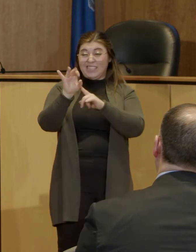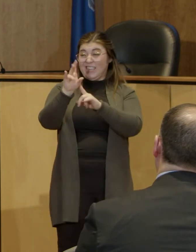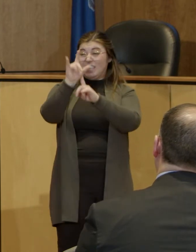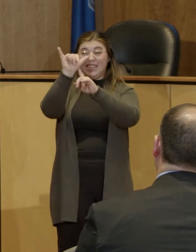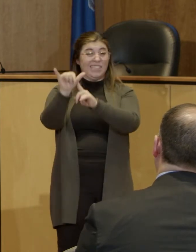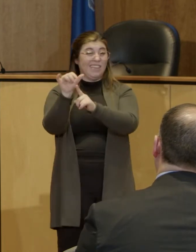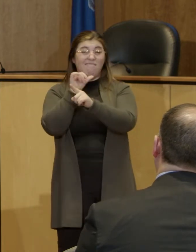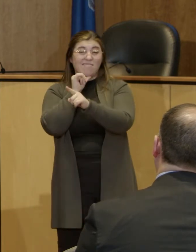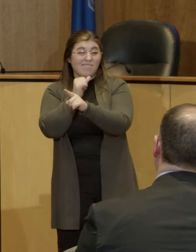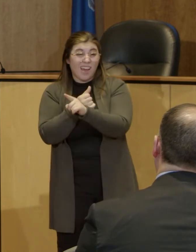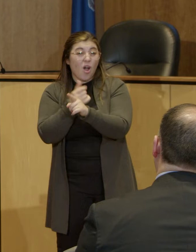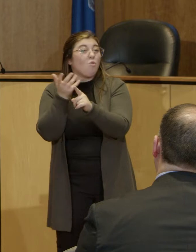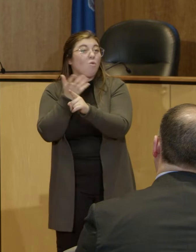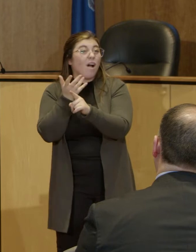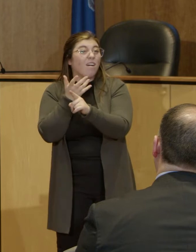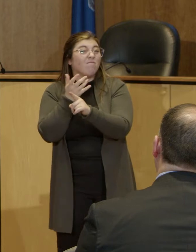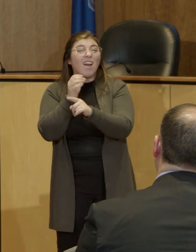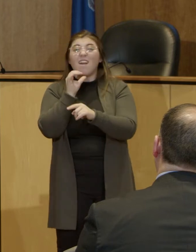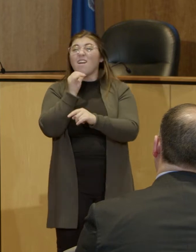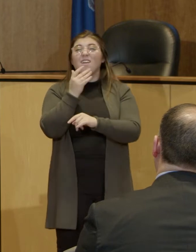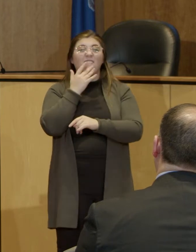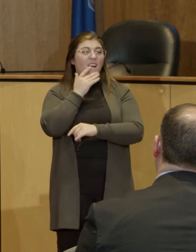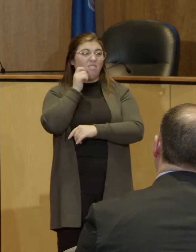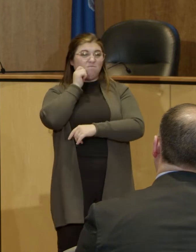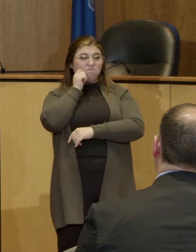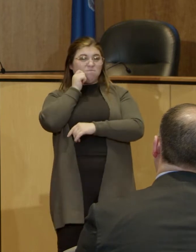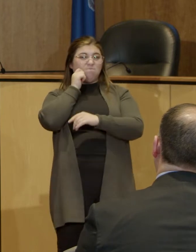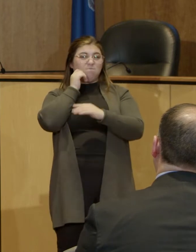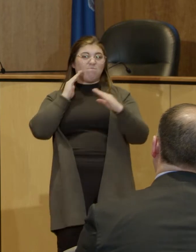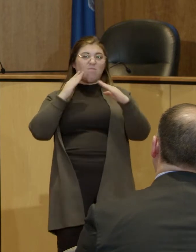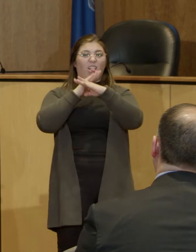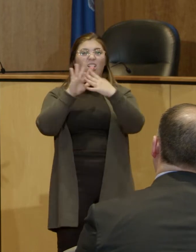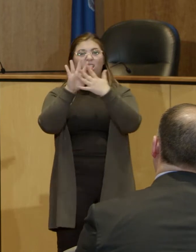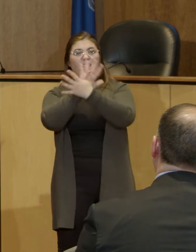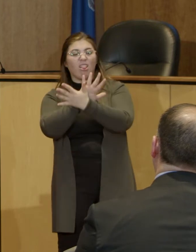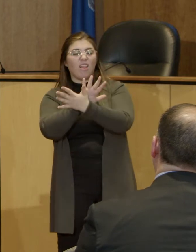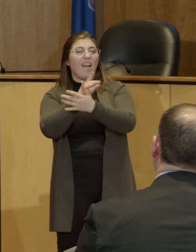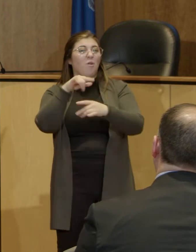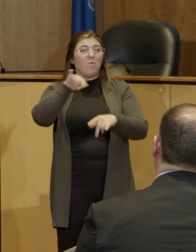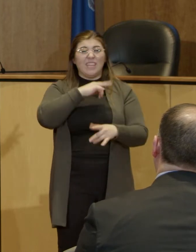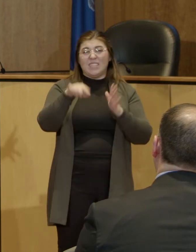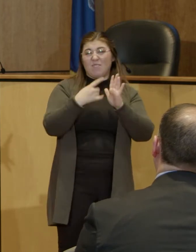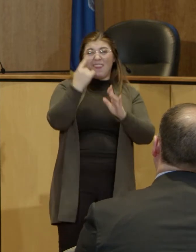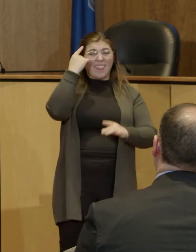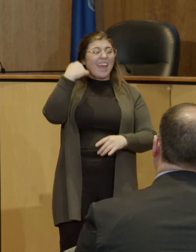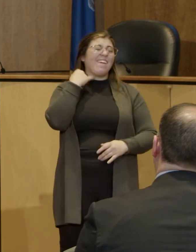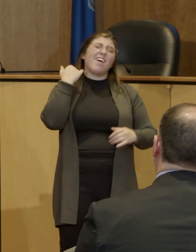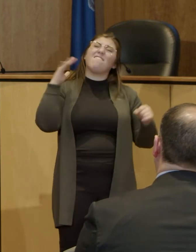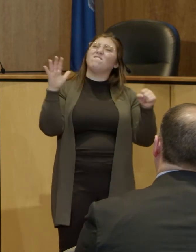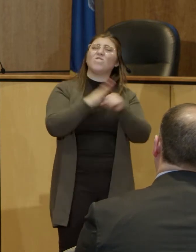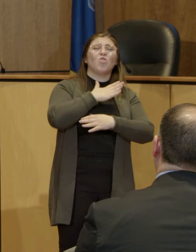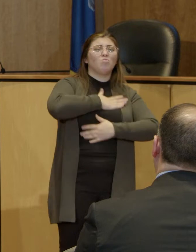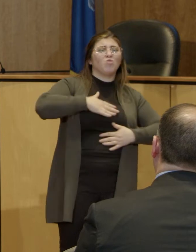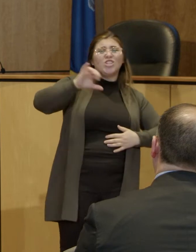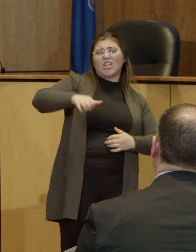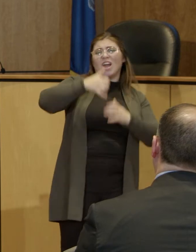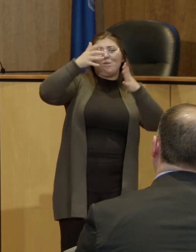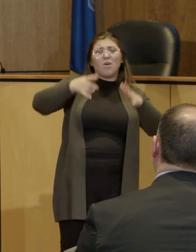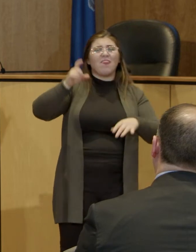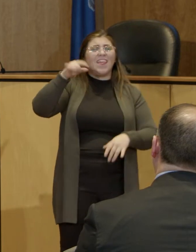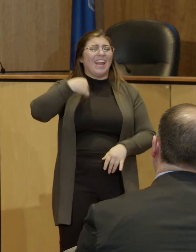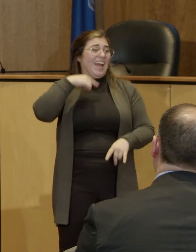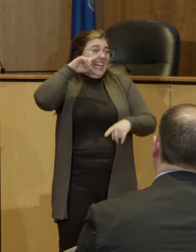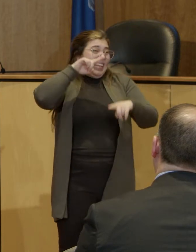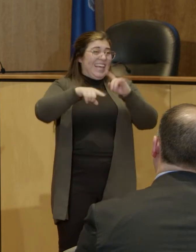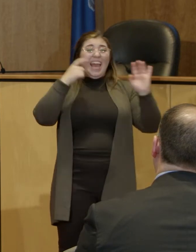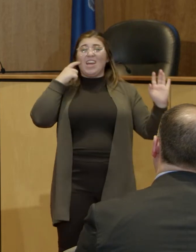not color evasive. I think that sometimes we think, if I'm going to be able to fully appreciate another person, then I